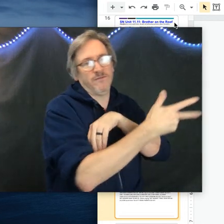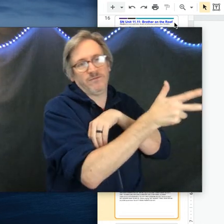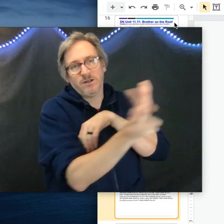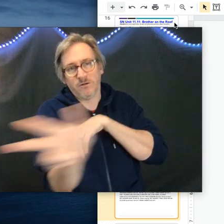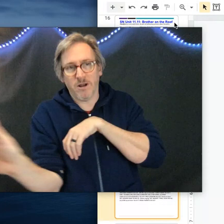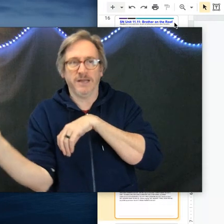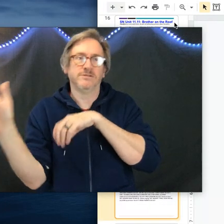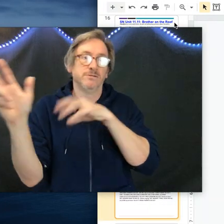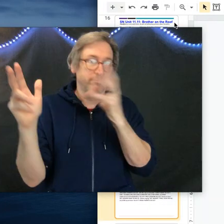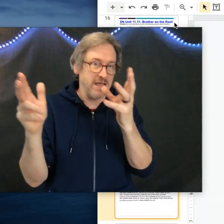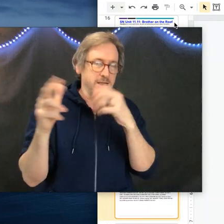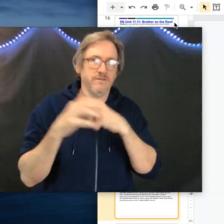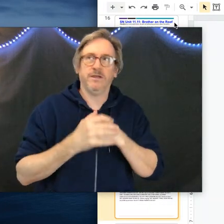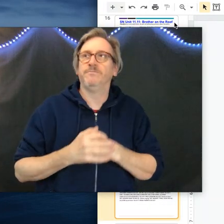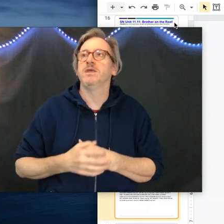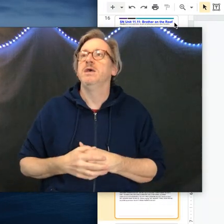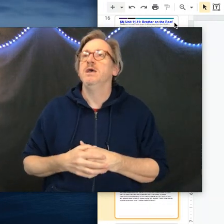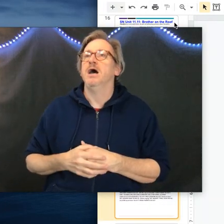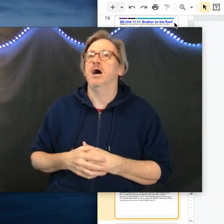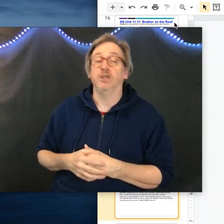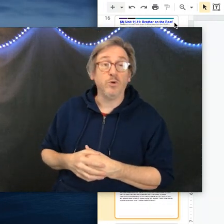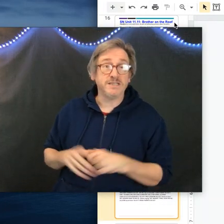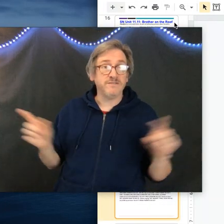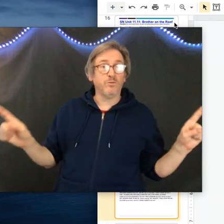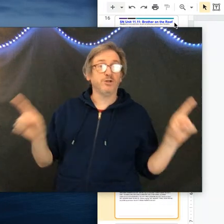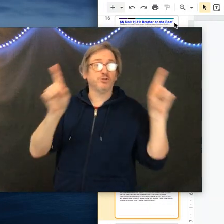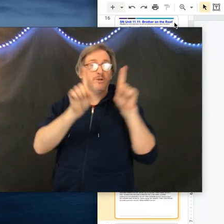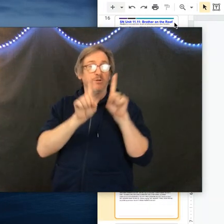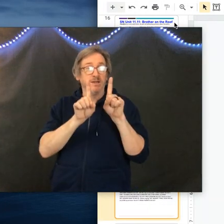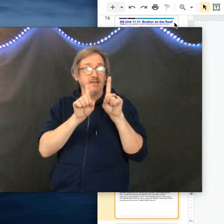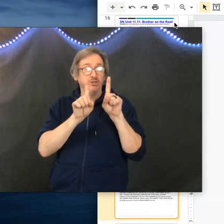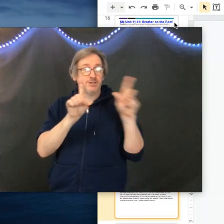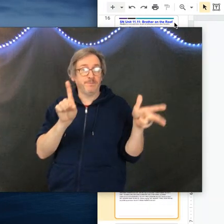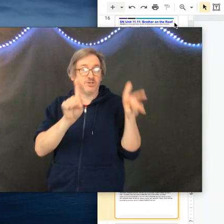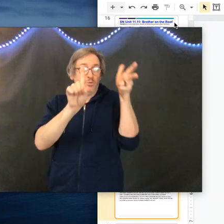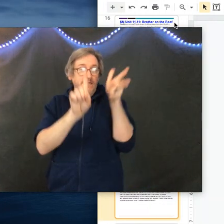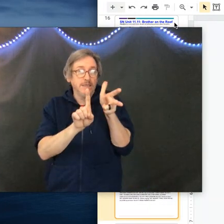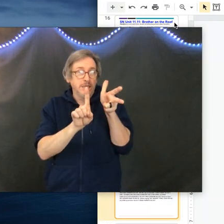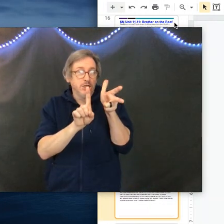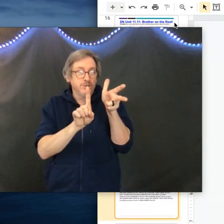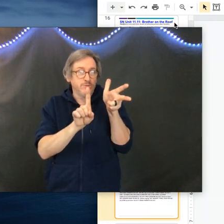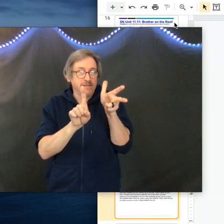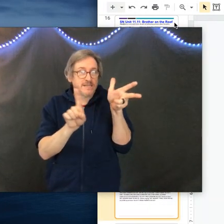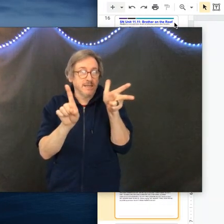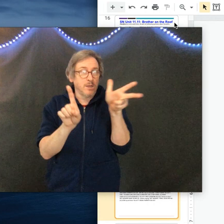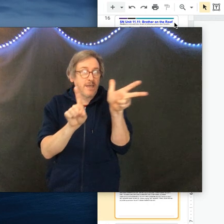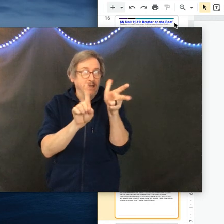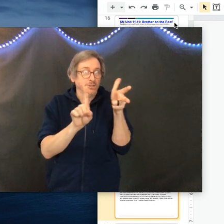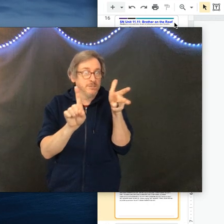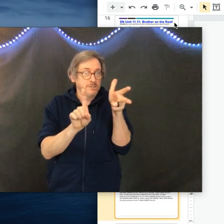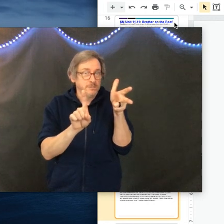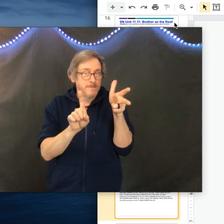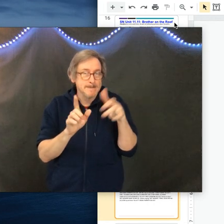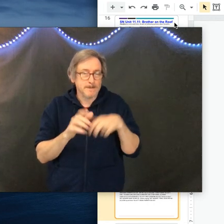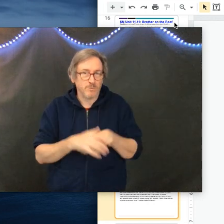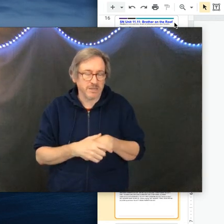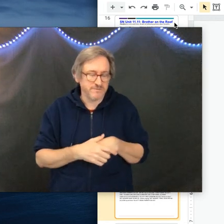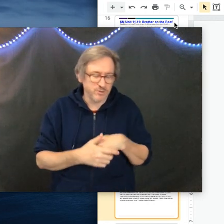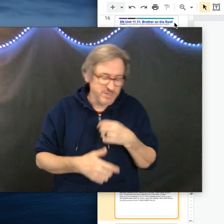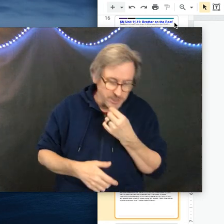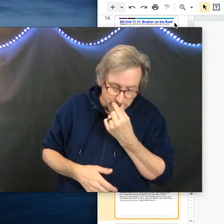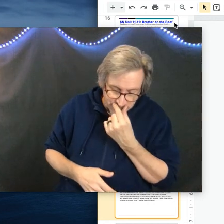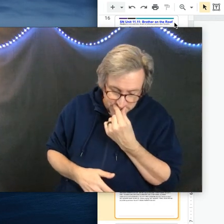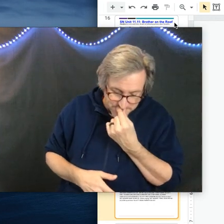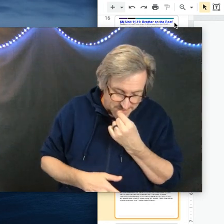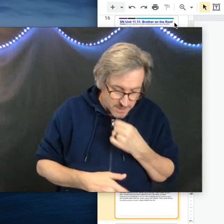hill, left, right, that kind of thing. Locative, where you're showing a relationship between two things, the locations relative